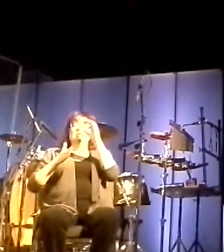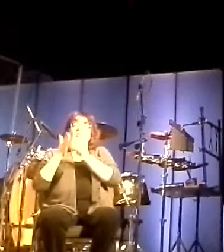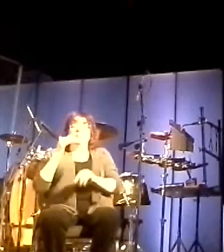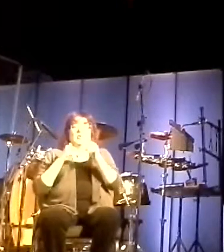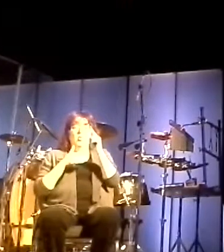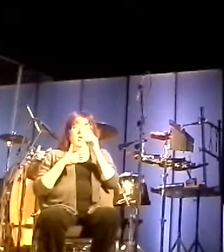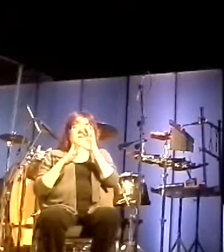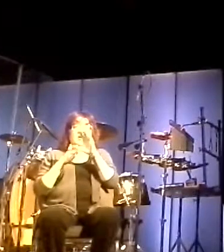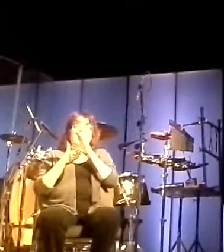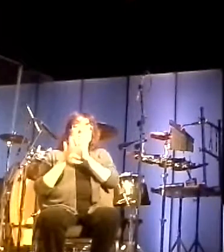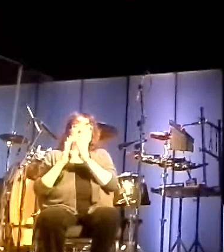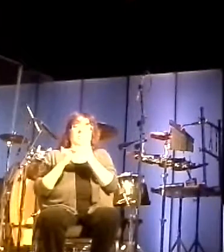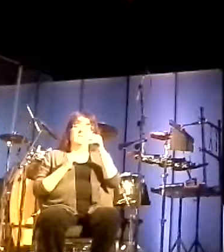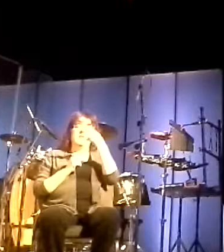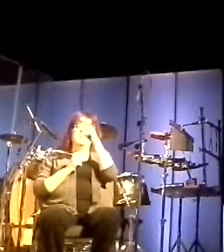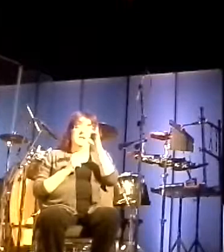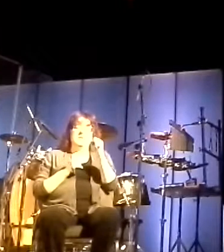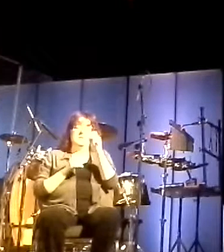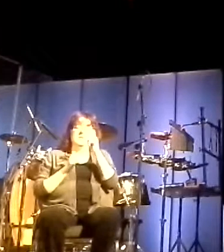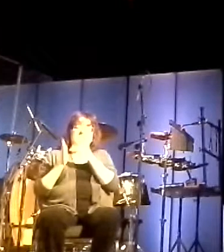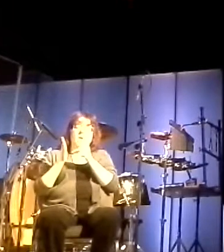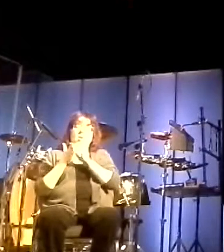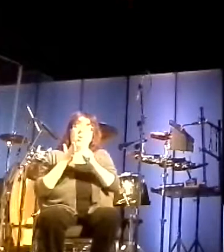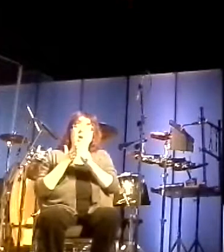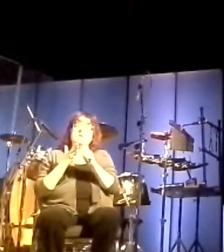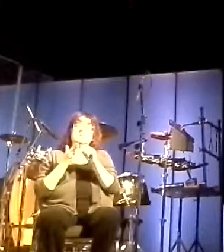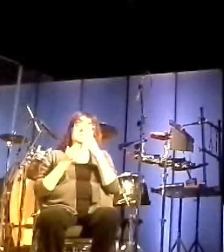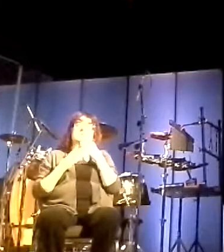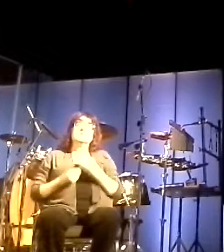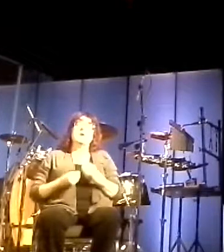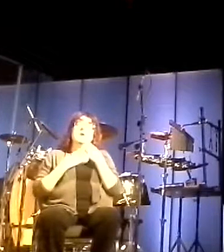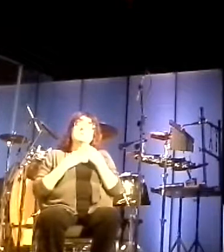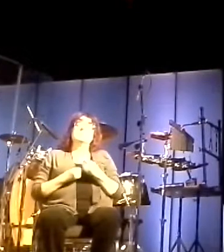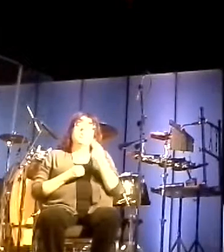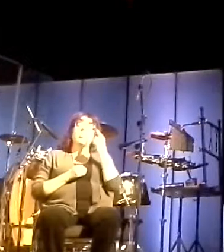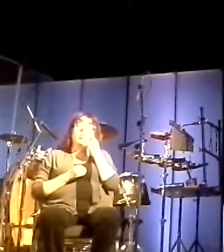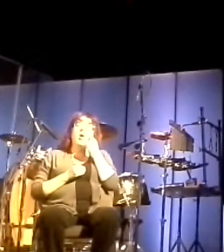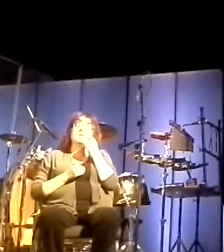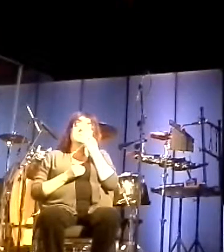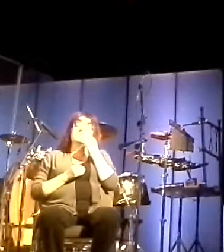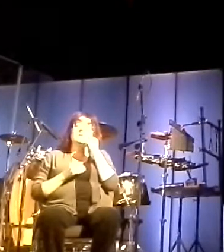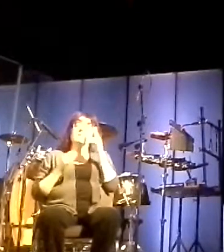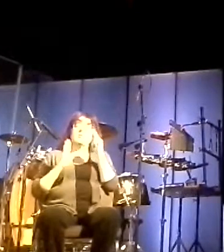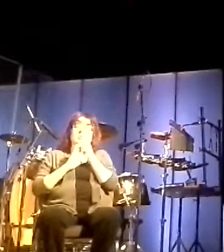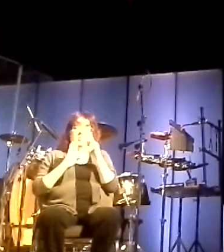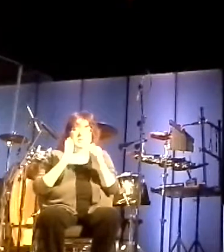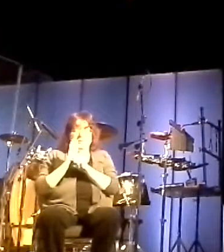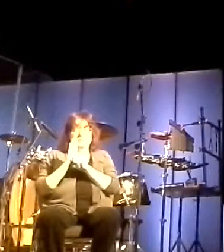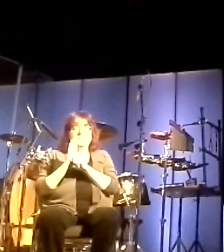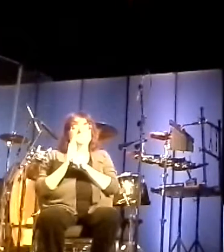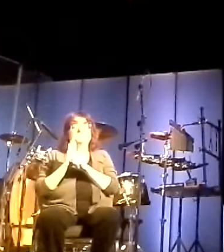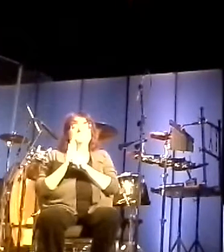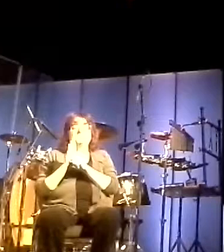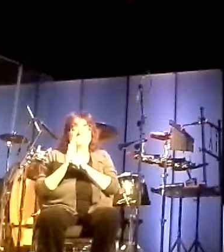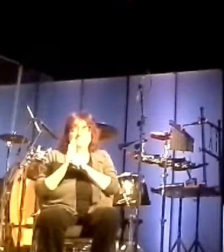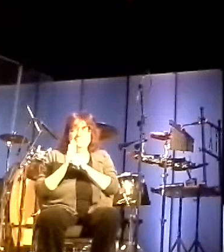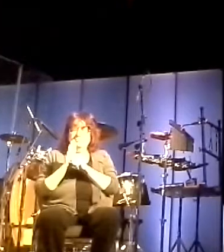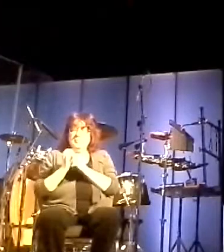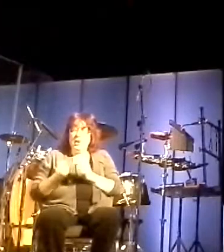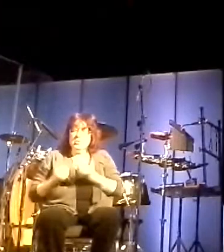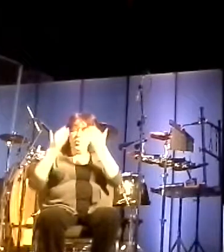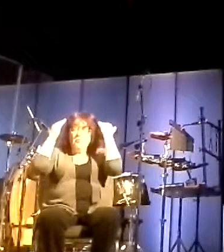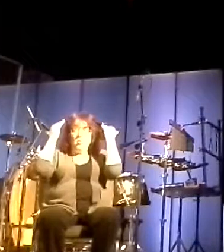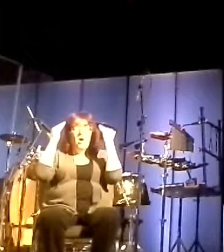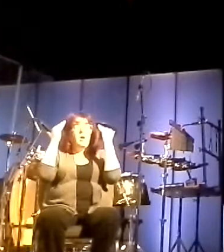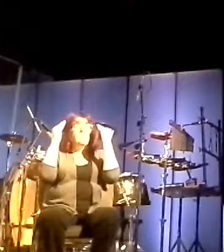Chapter 1 of the book of Philippians, Paul writes one of the most tender thoughts in the New Testament. He is so overwhelmed